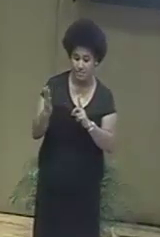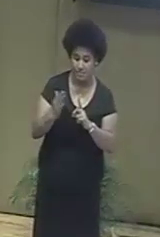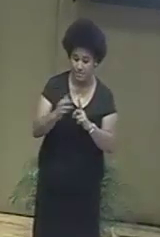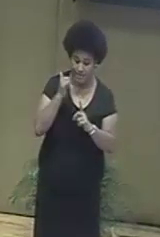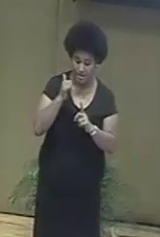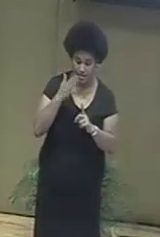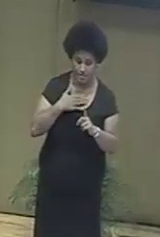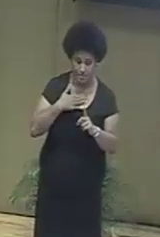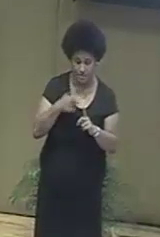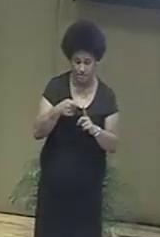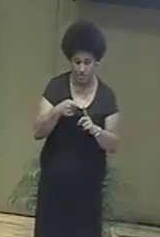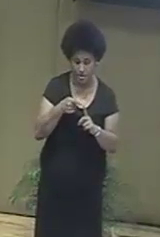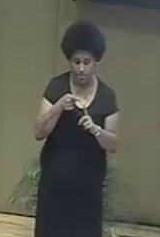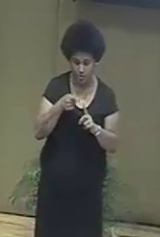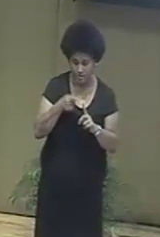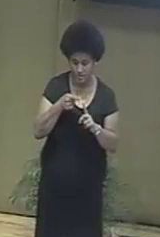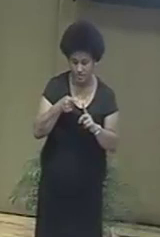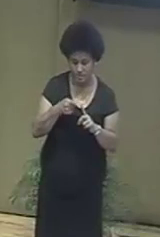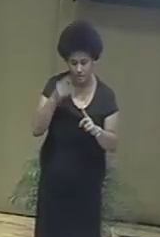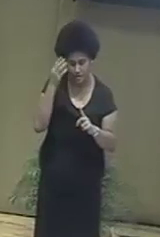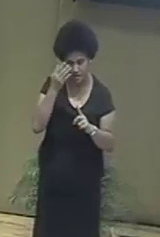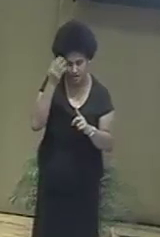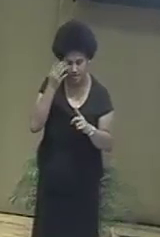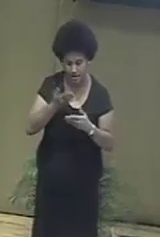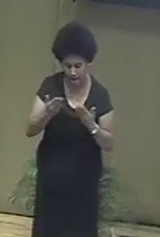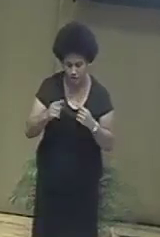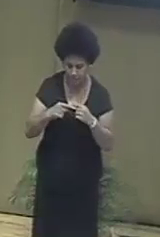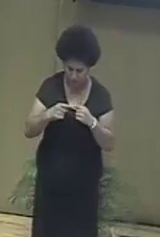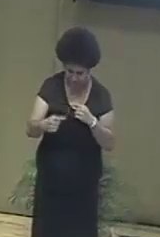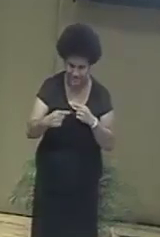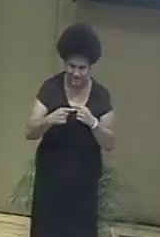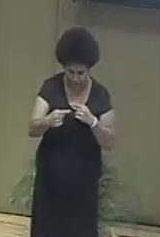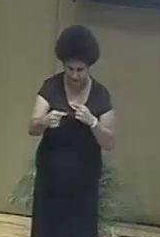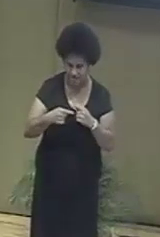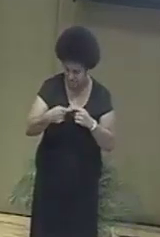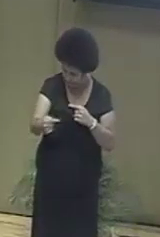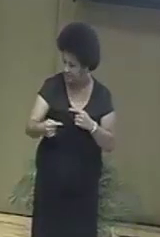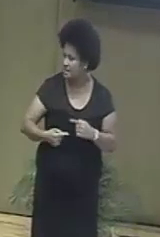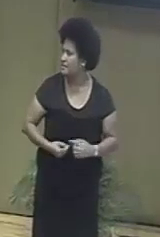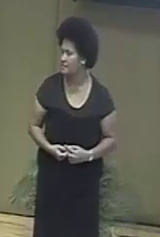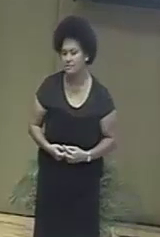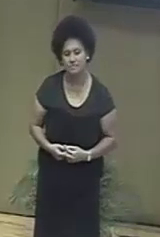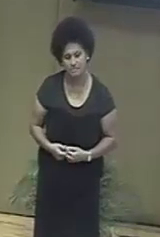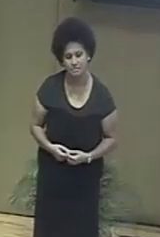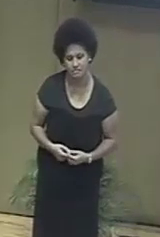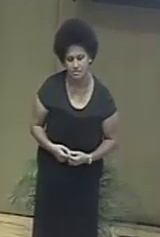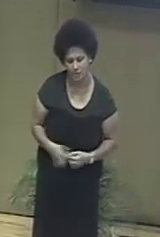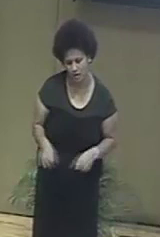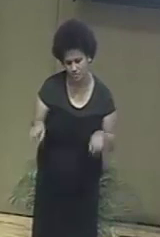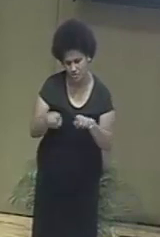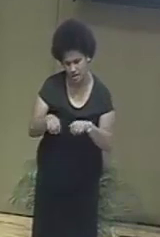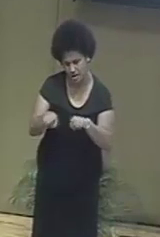If we're going to do those things, we actually just need to think about doing them consistently, so that not